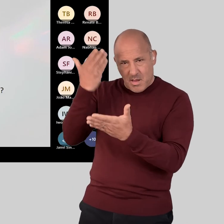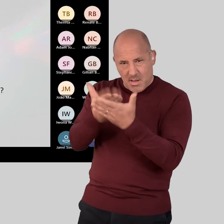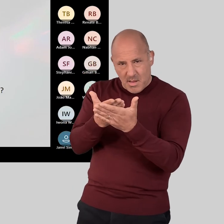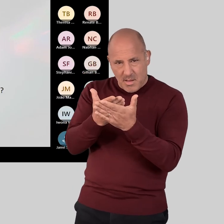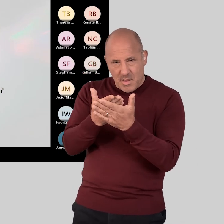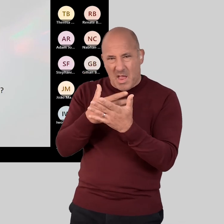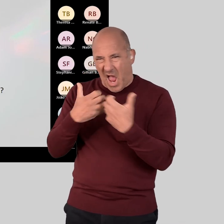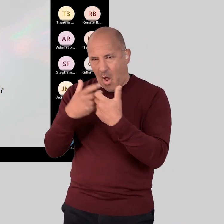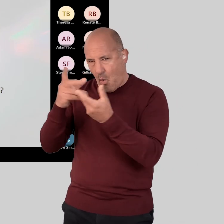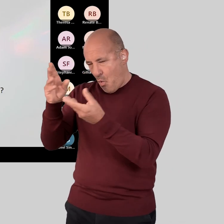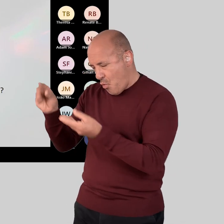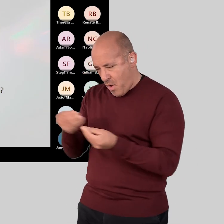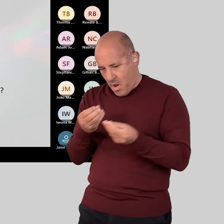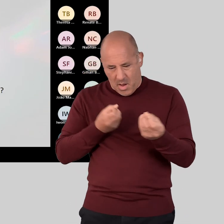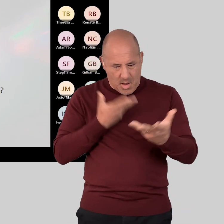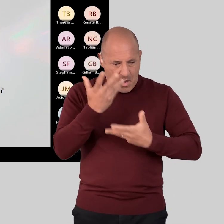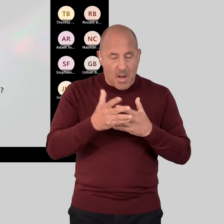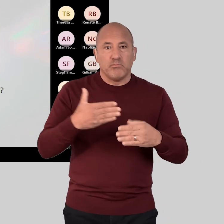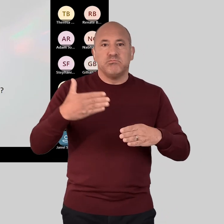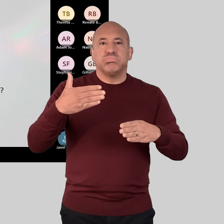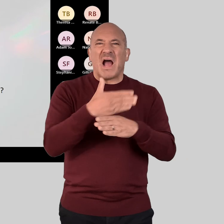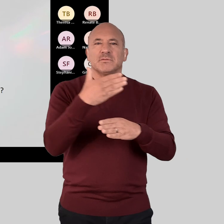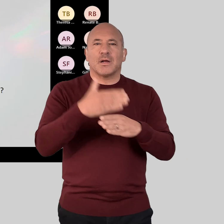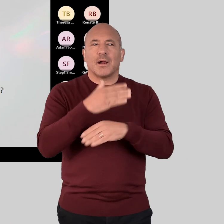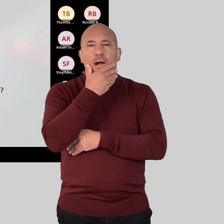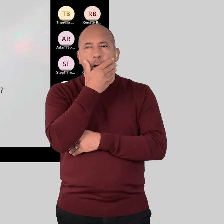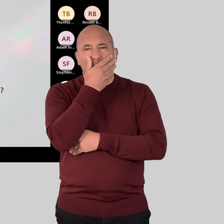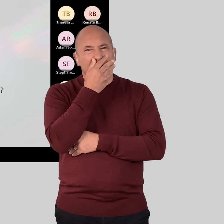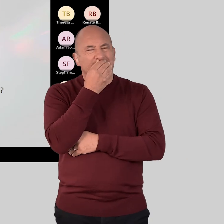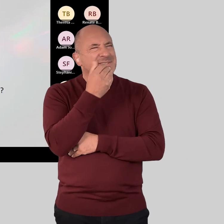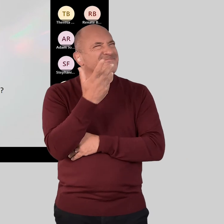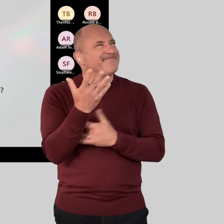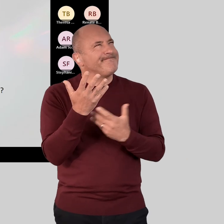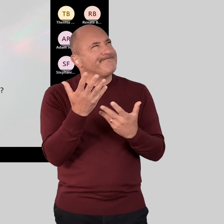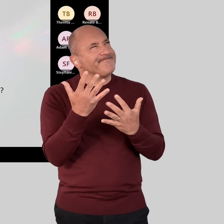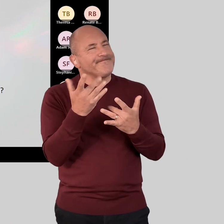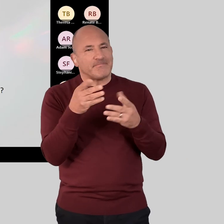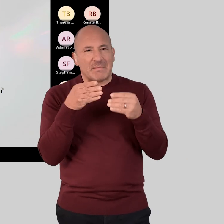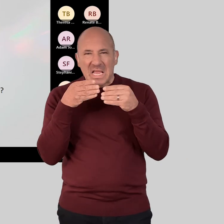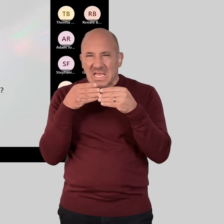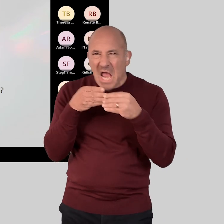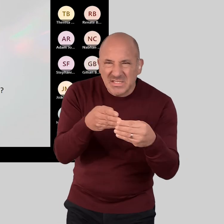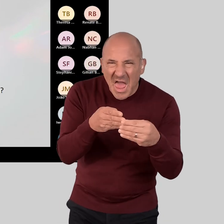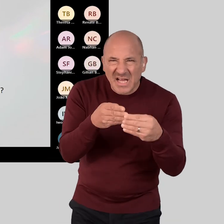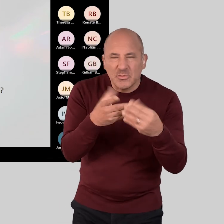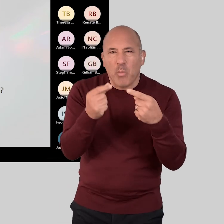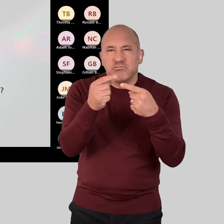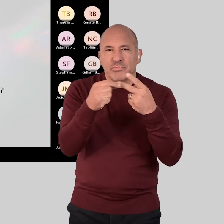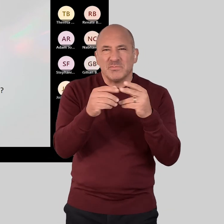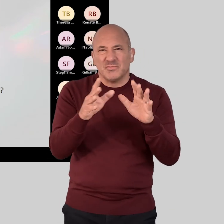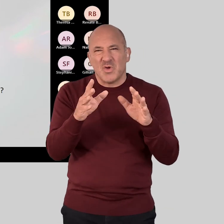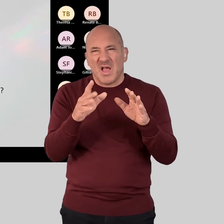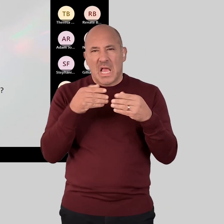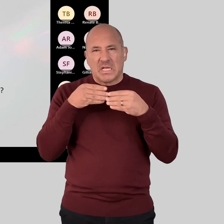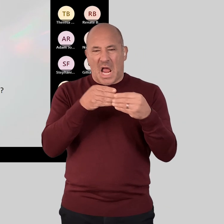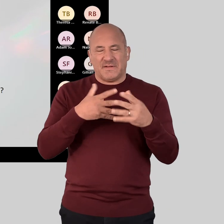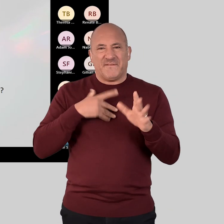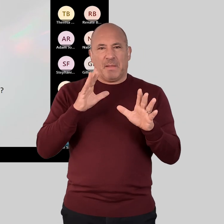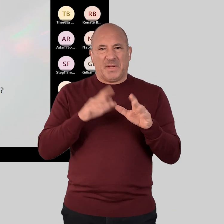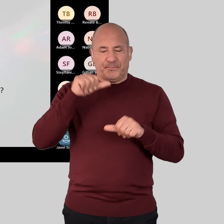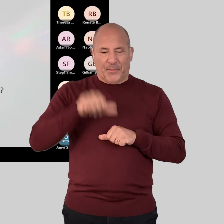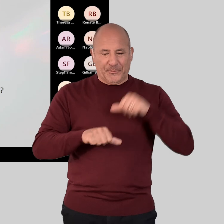project and apply it in quite a practical way. So it's a kind of, I don't know whether to call it guidelines or prompts. Guidelines